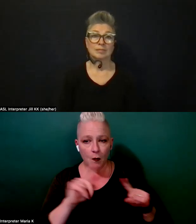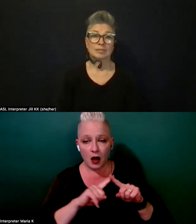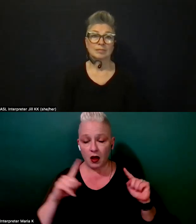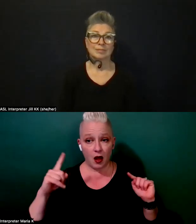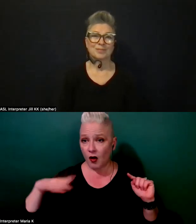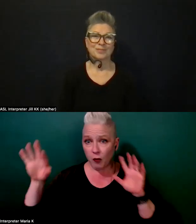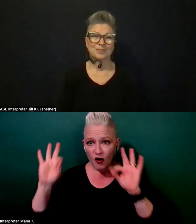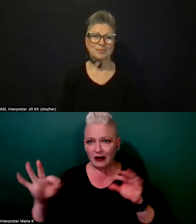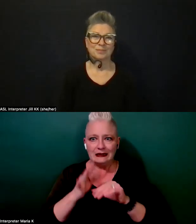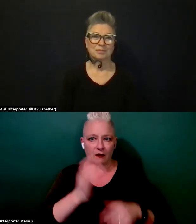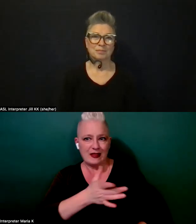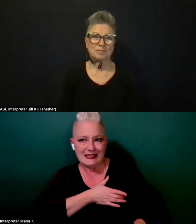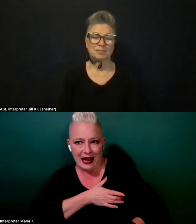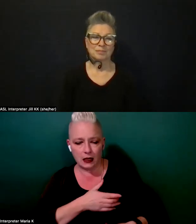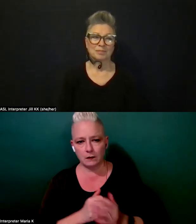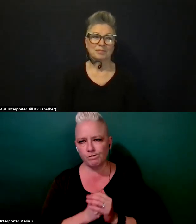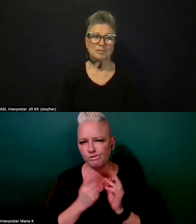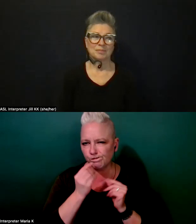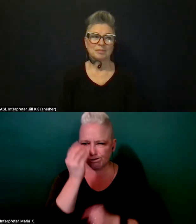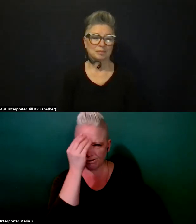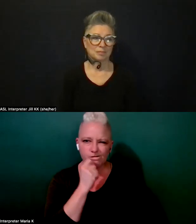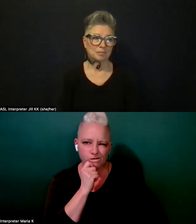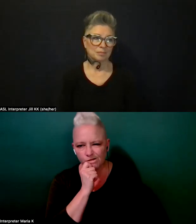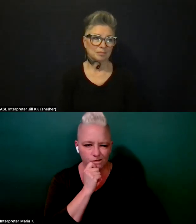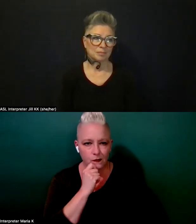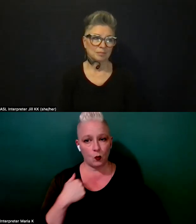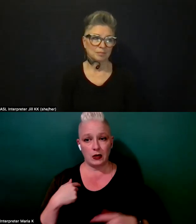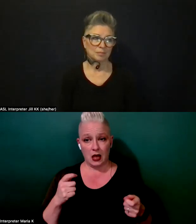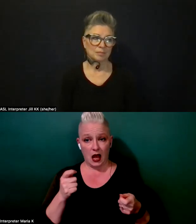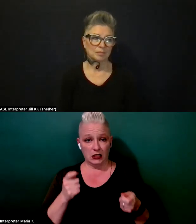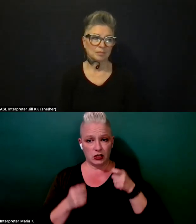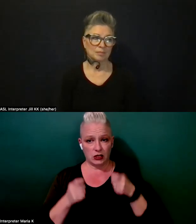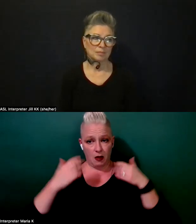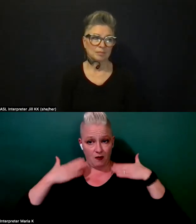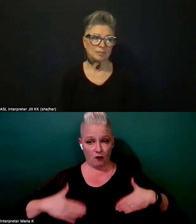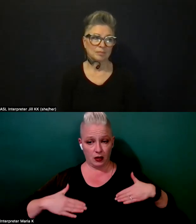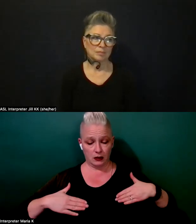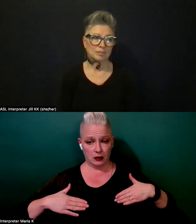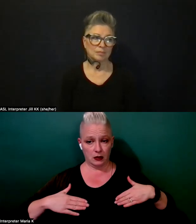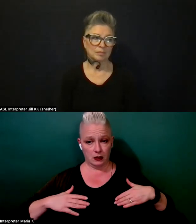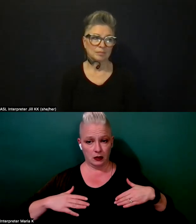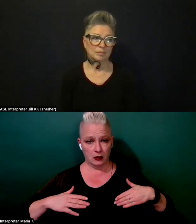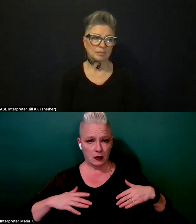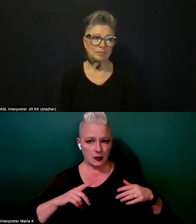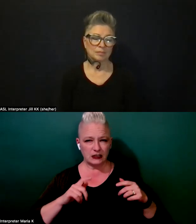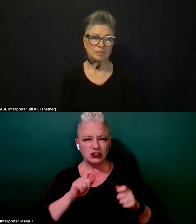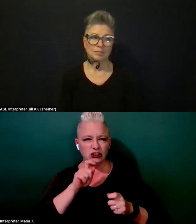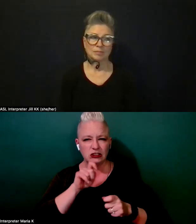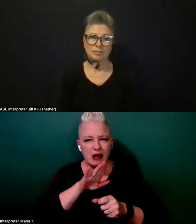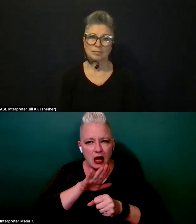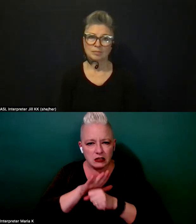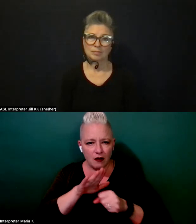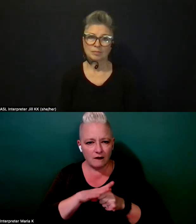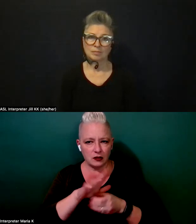pristine. And so what we did was we kind of did an adjustment on the front, and we got just enough fabric to do a